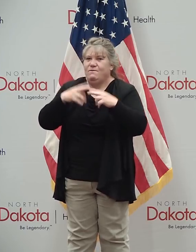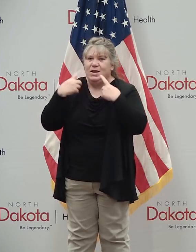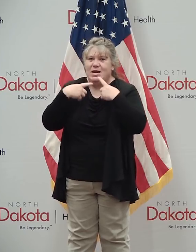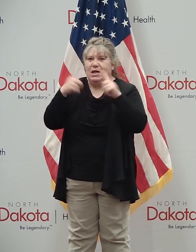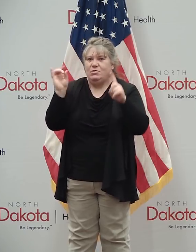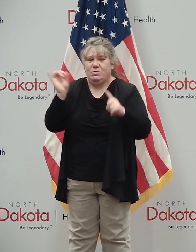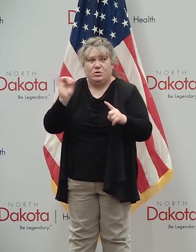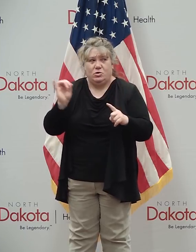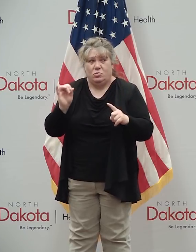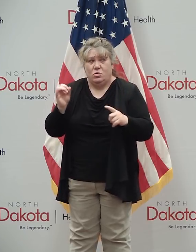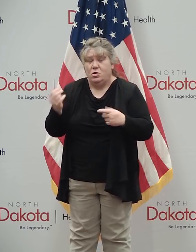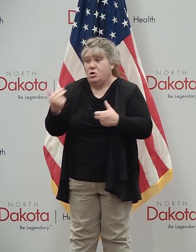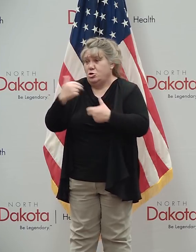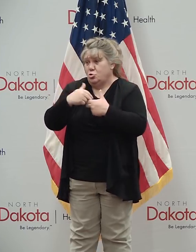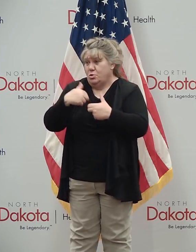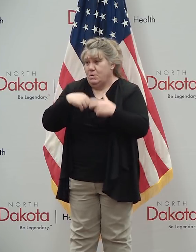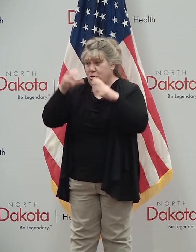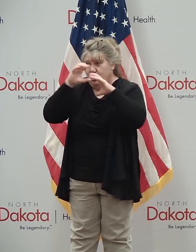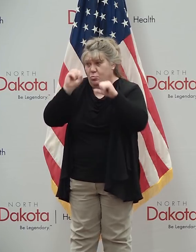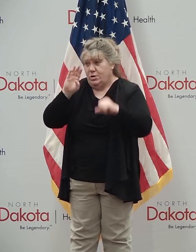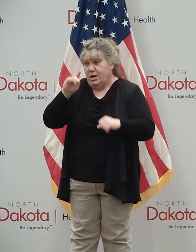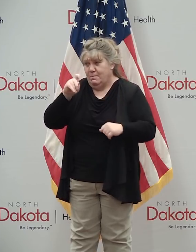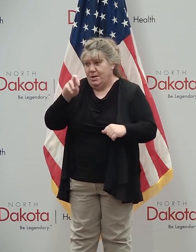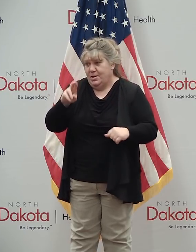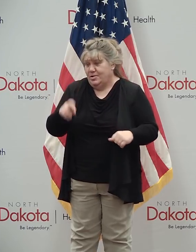made. So joining me is Superintendent Baesler.